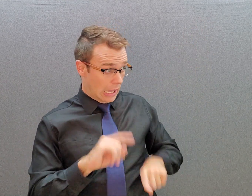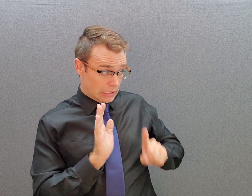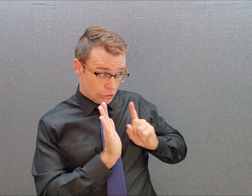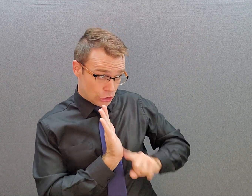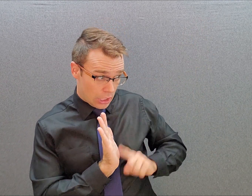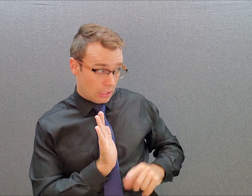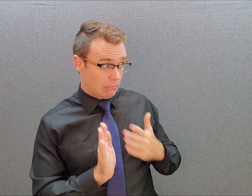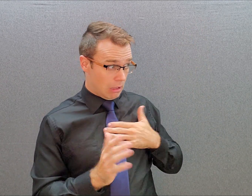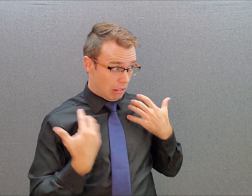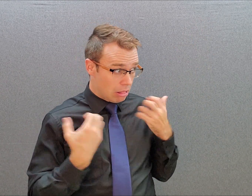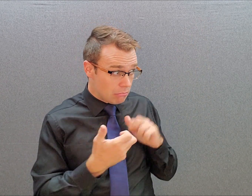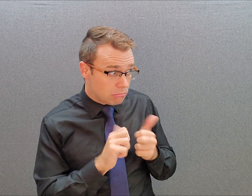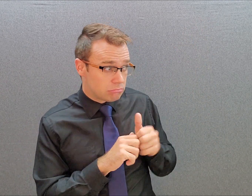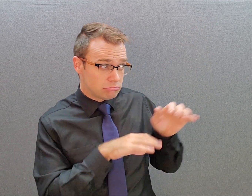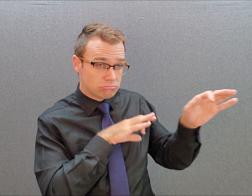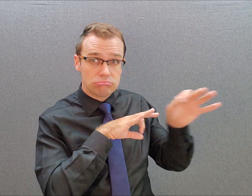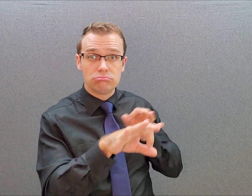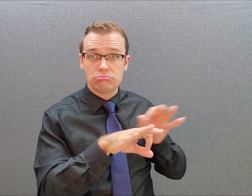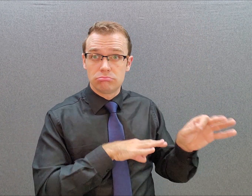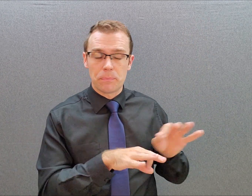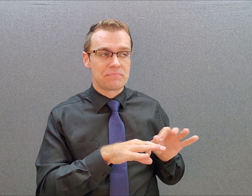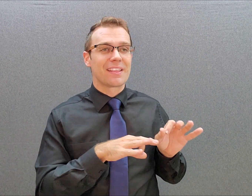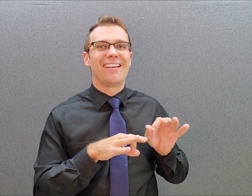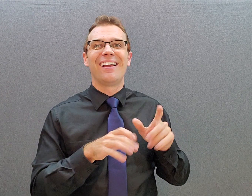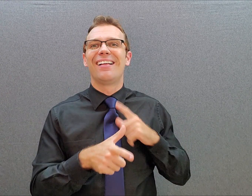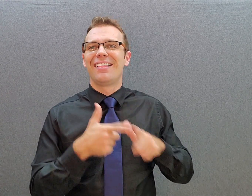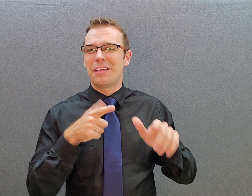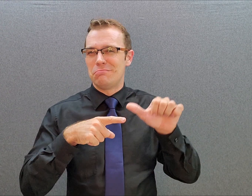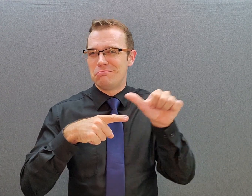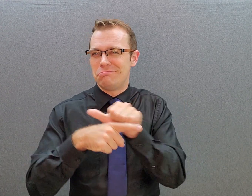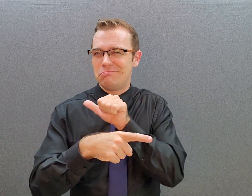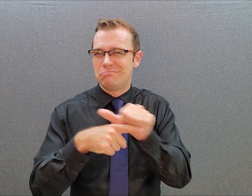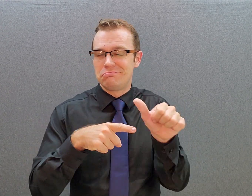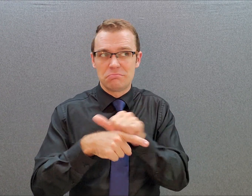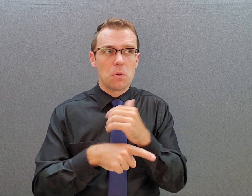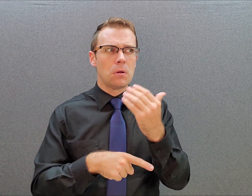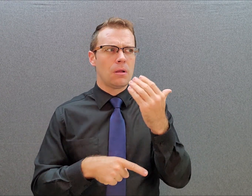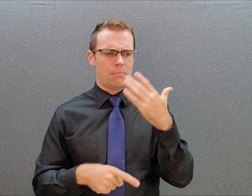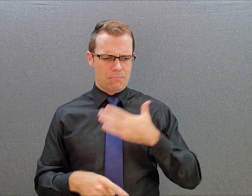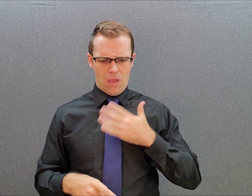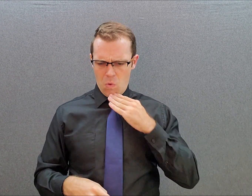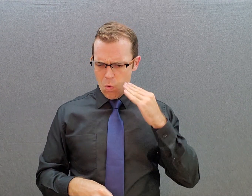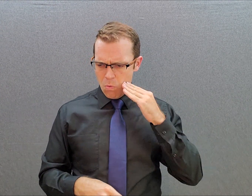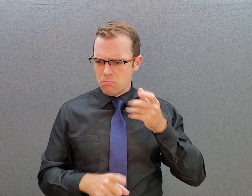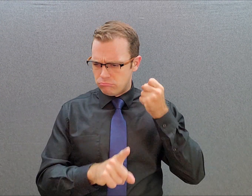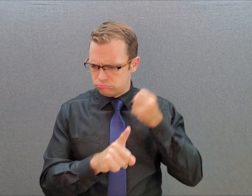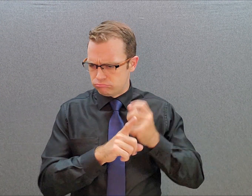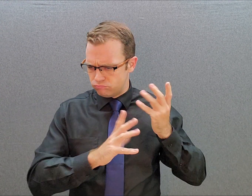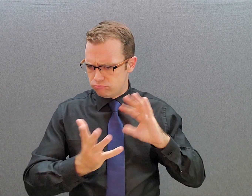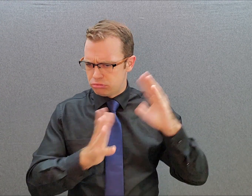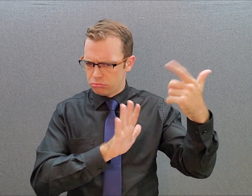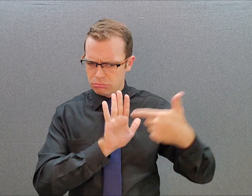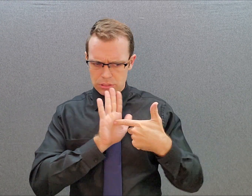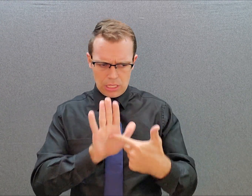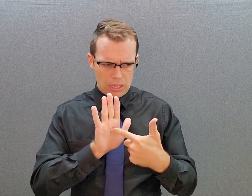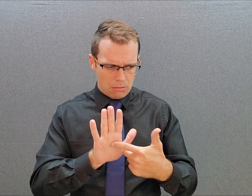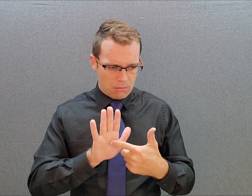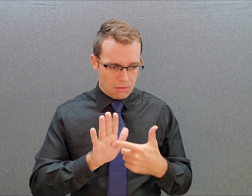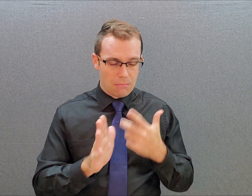yourself. Practice your plan based on your knowledge of the disasters in your area. Simulate any